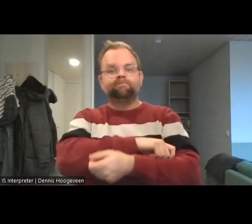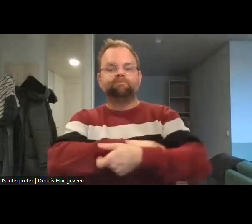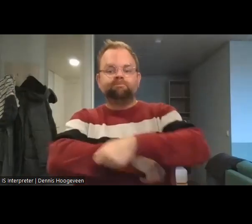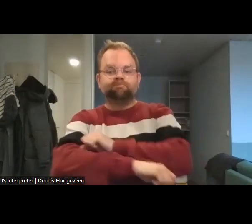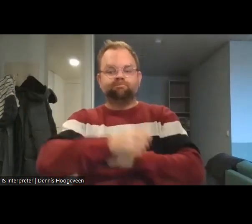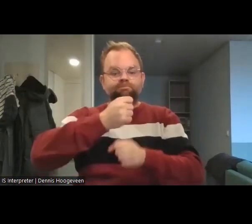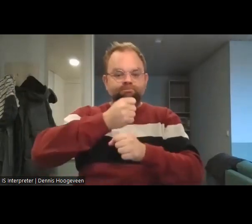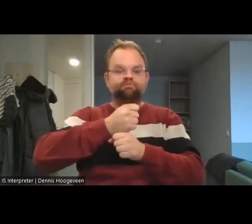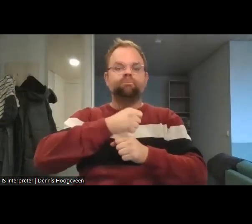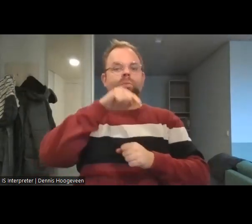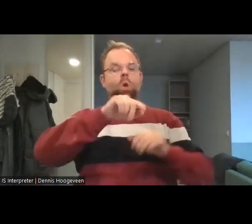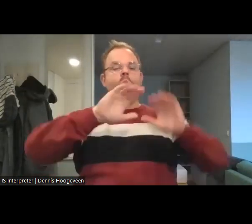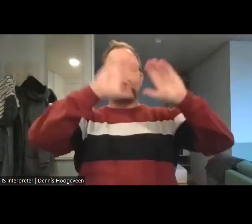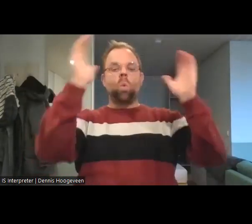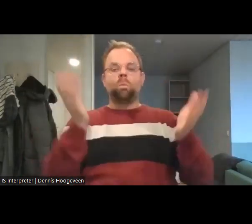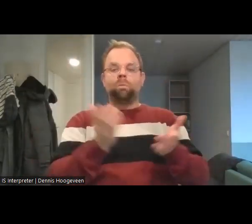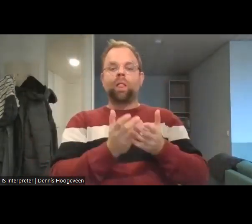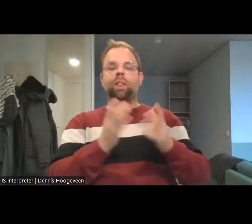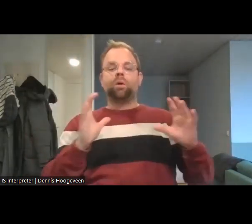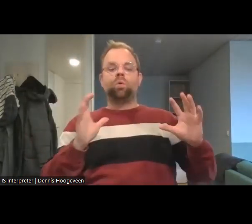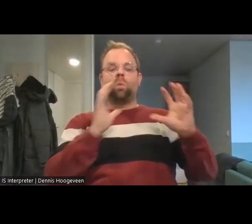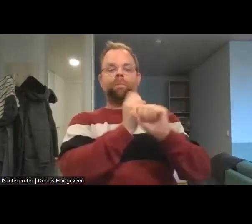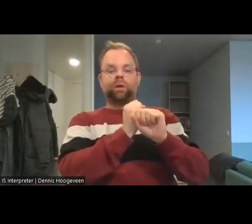with for refugees,